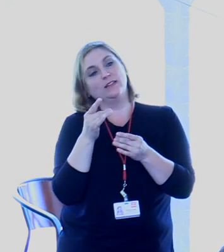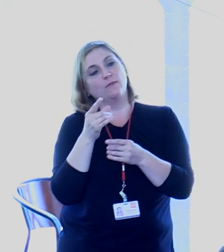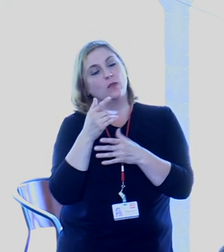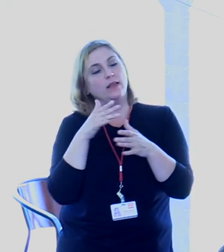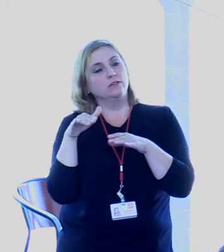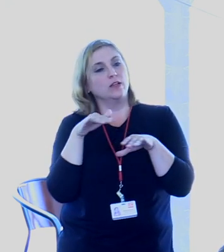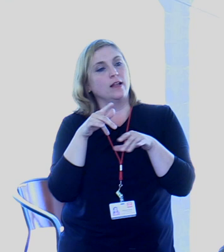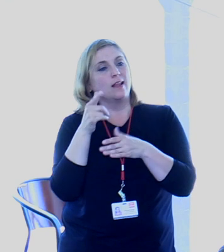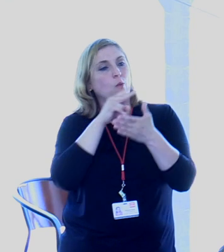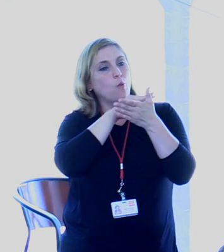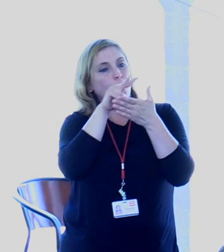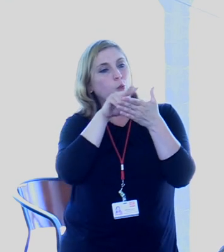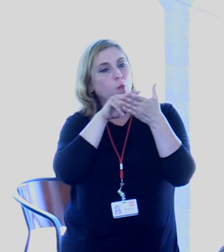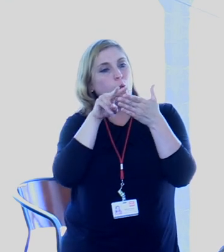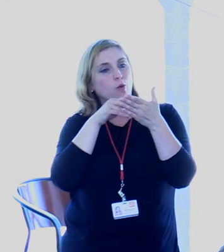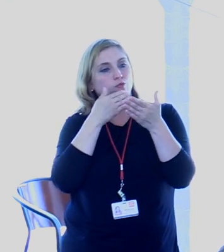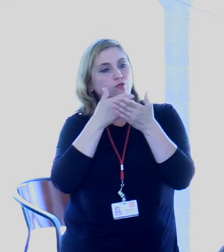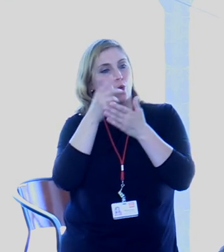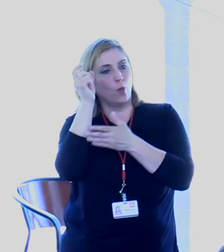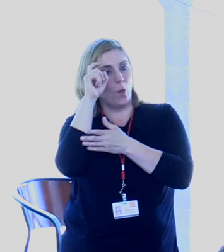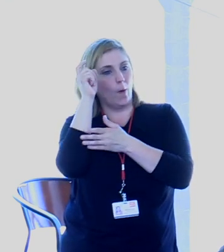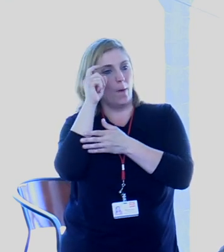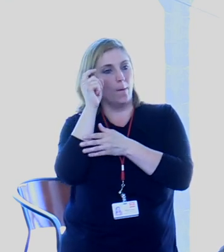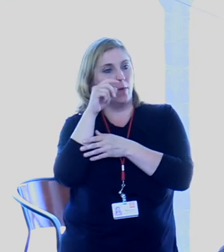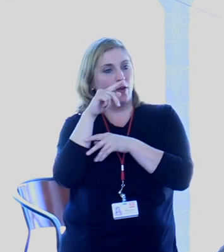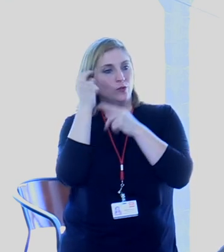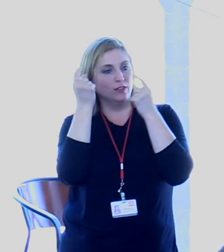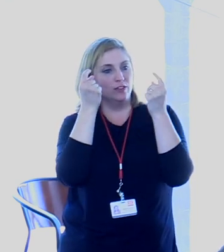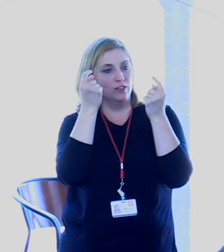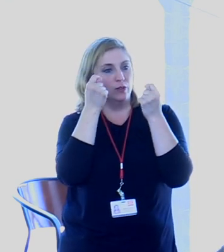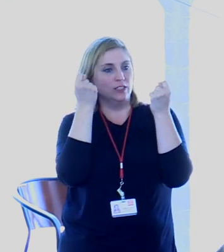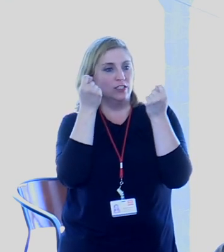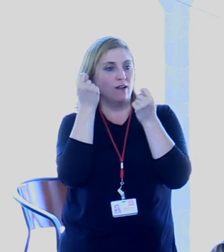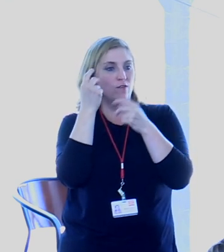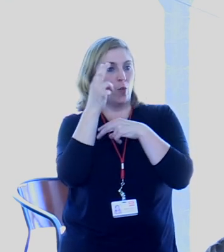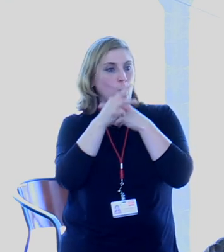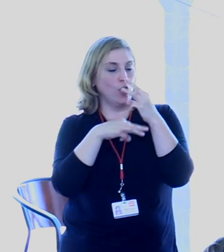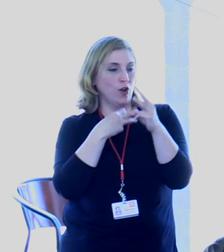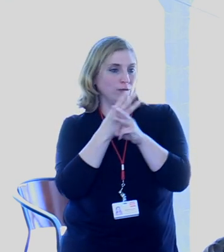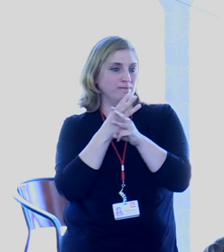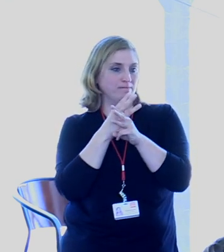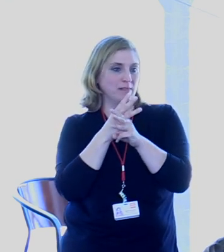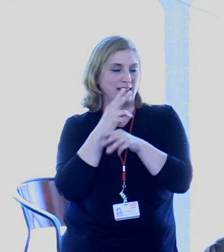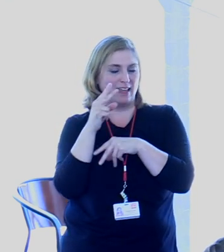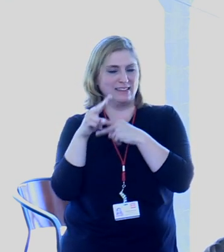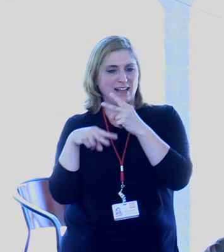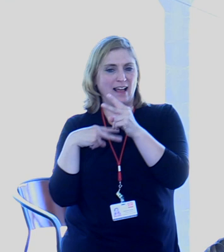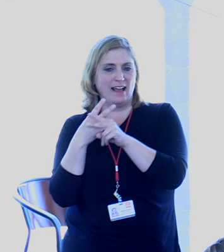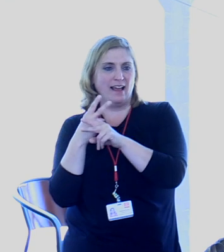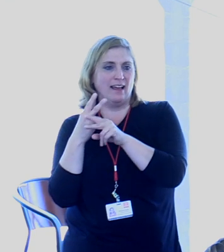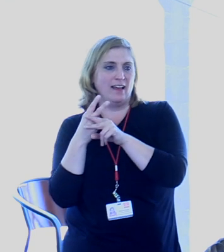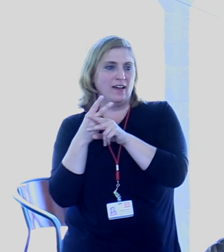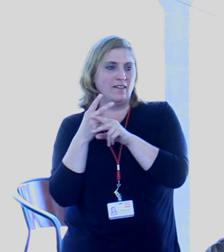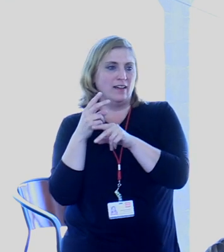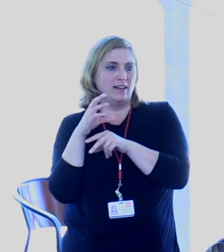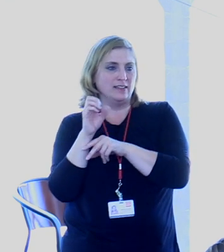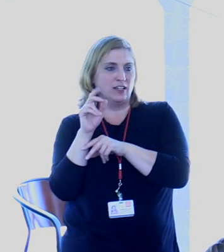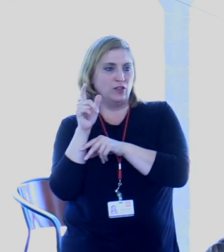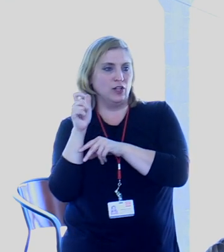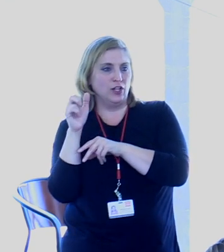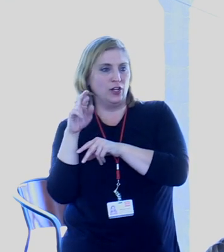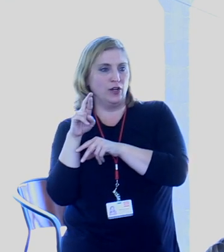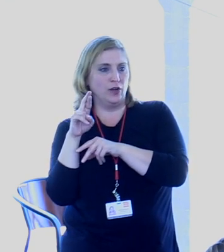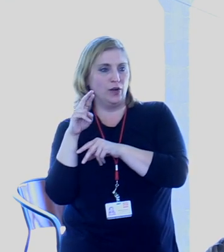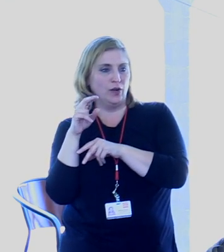What they've done is read the great wisdom traditions of the world. Okay, so there's this kind of secular dimension, as I said,